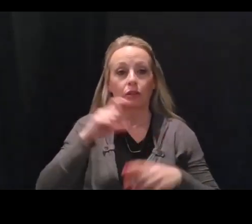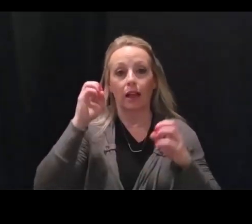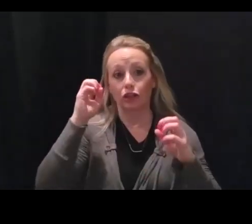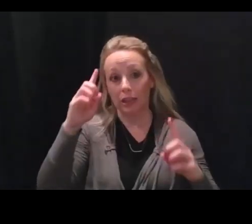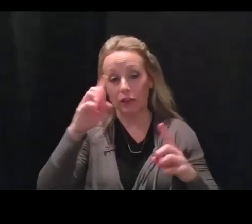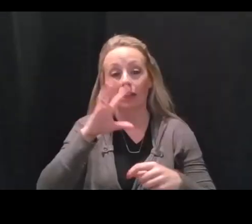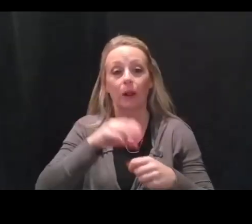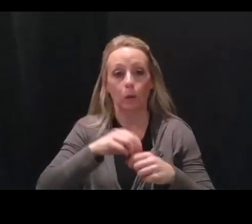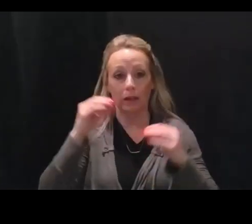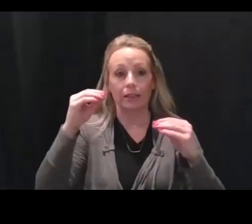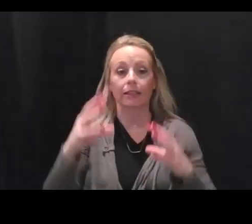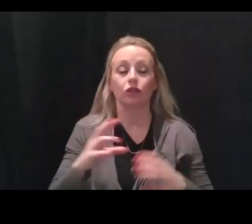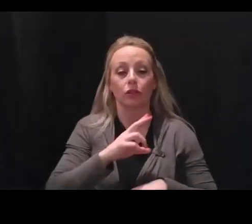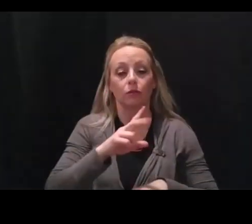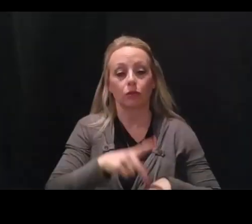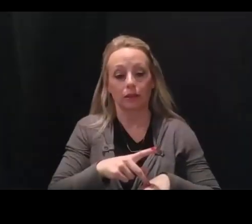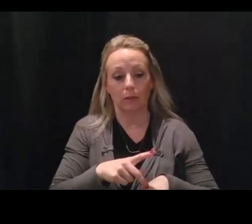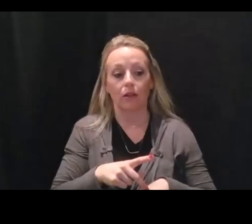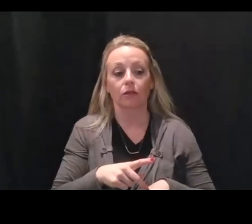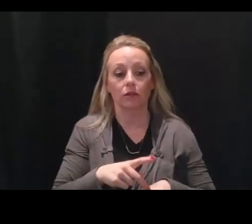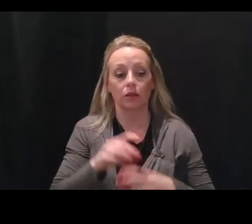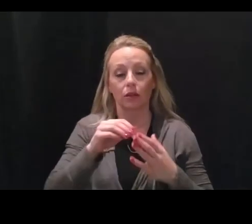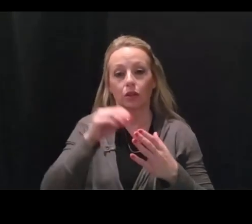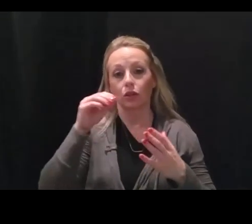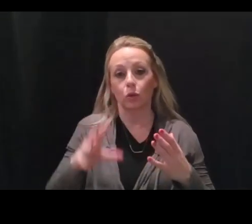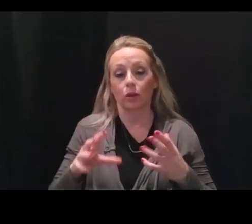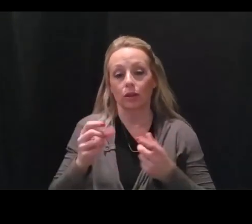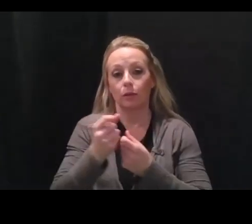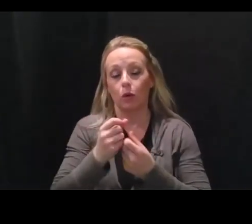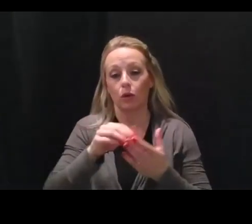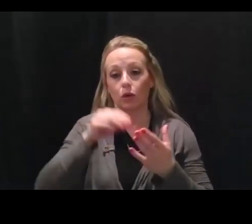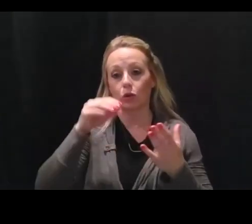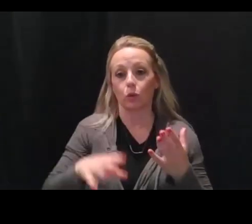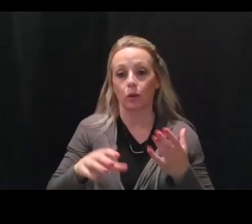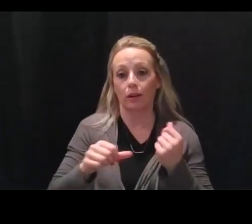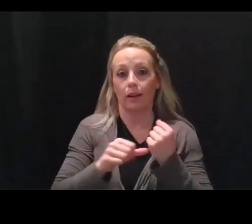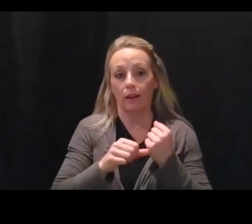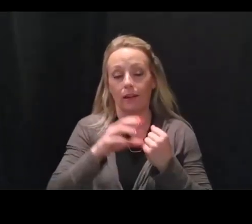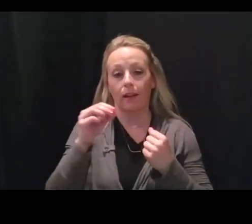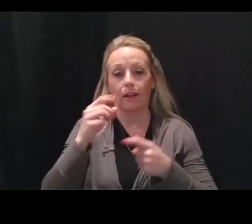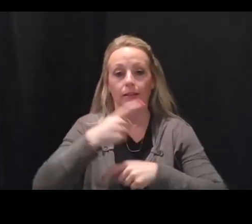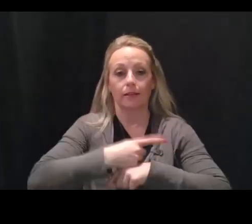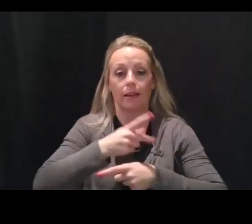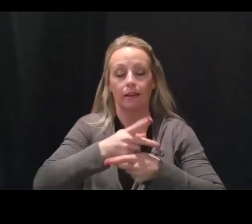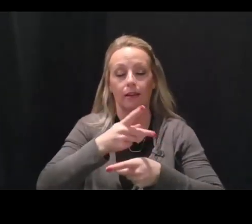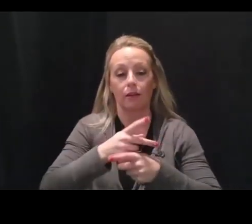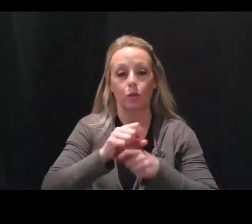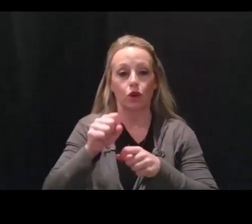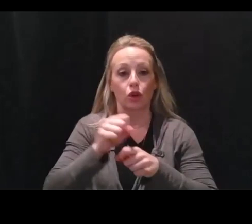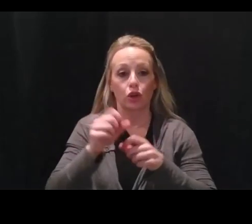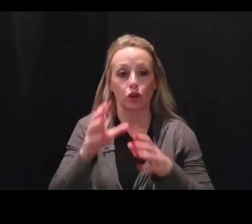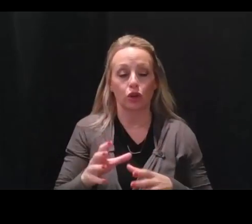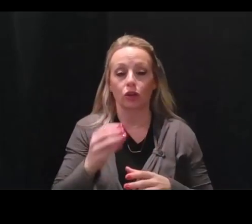including teachers, principals, student support, student aides, and daycare workers. Food